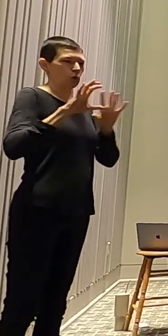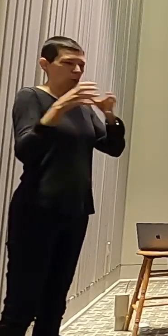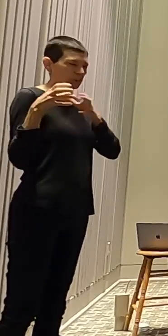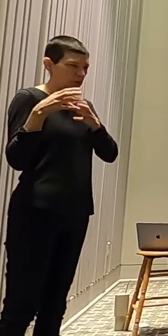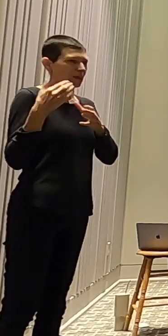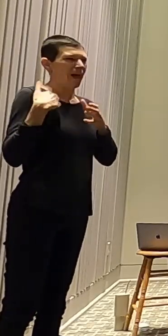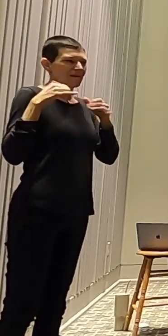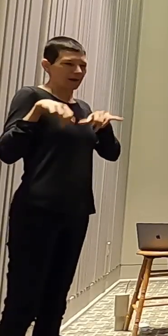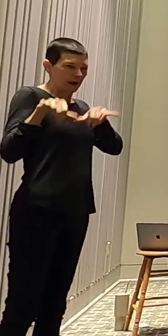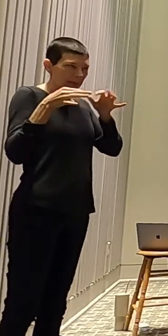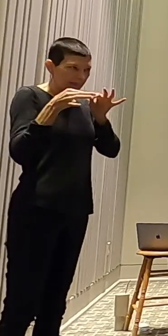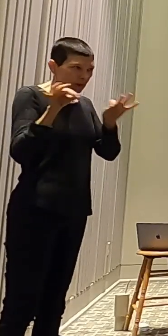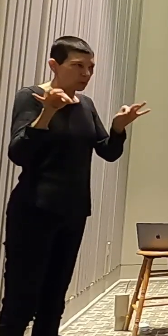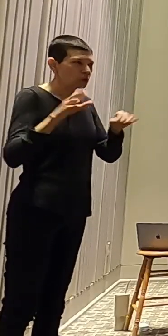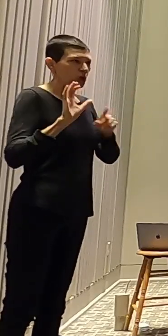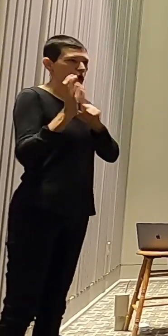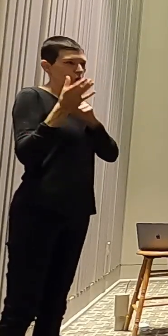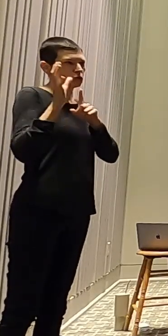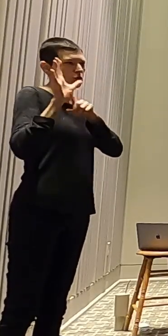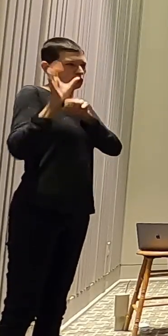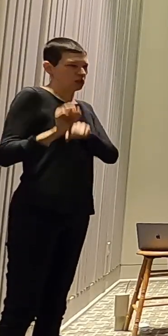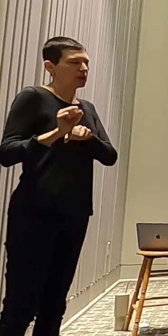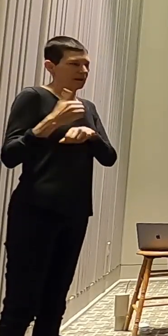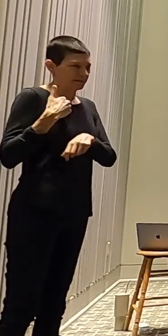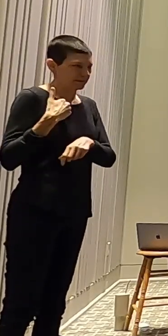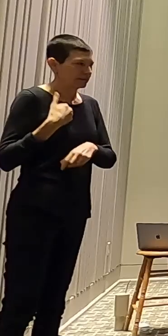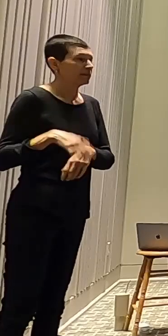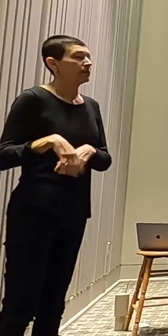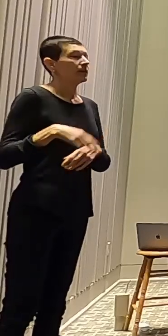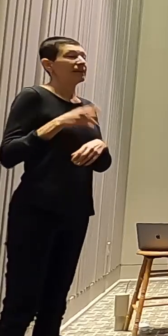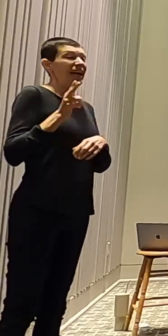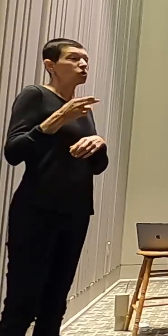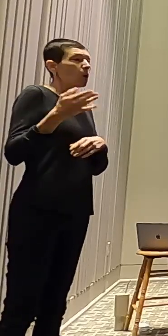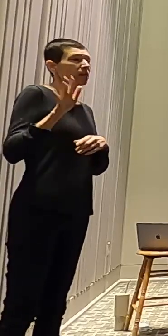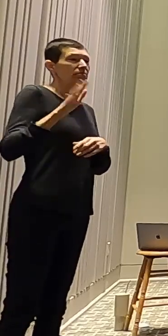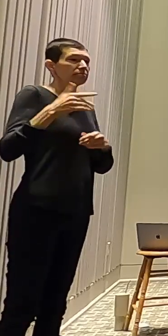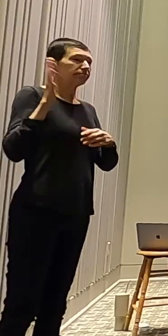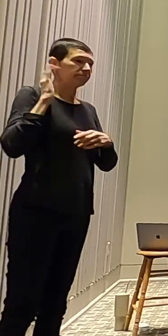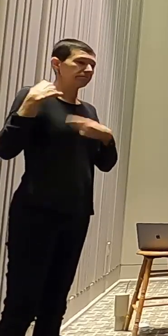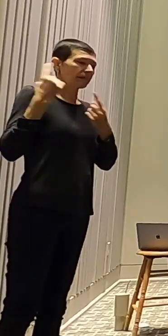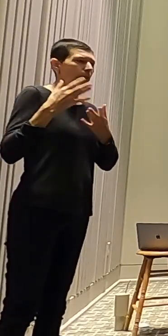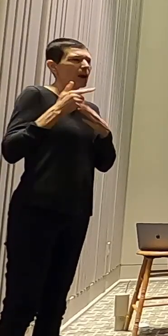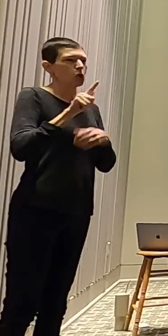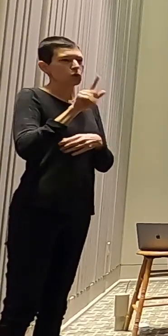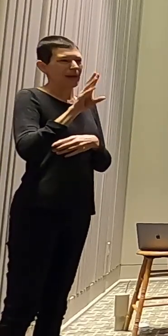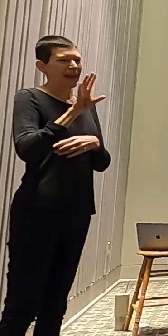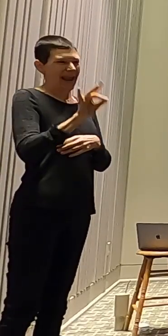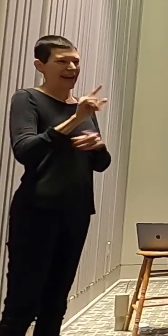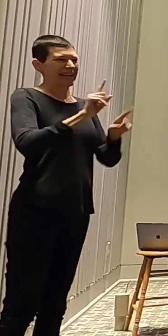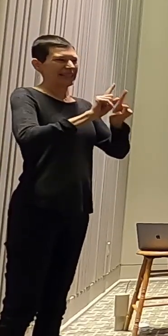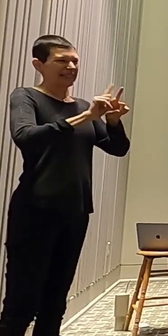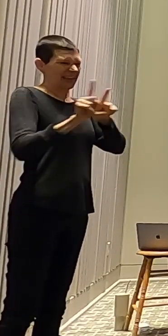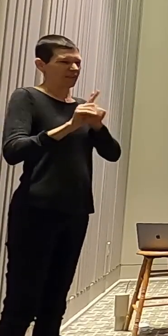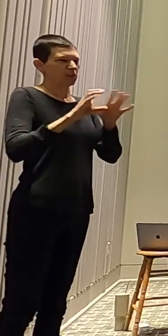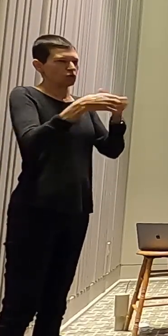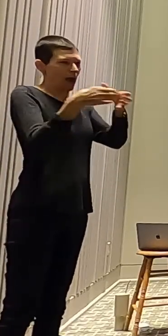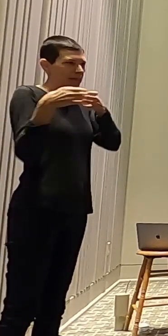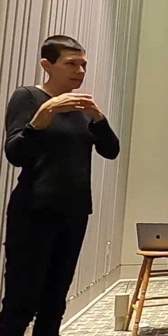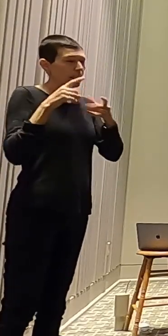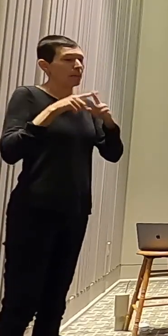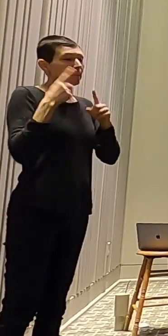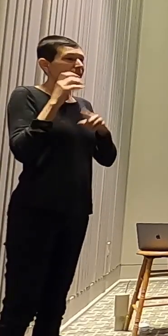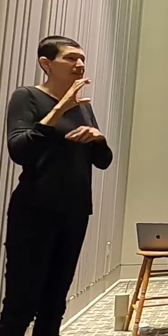a common language and cultural tradition. Historically, there were about 28 independent tribes, but due to colonial